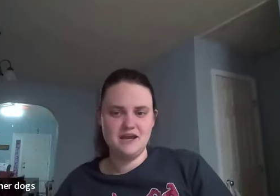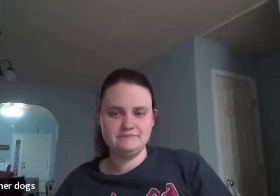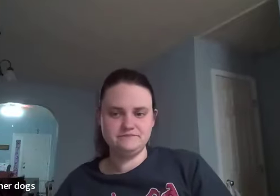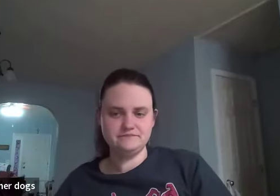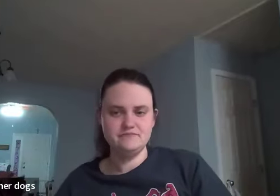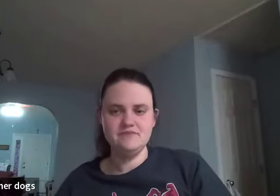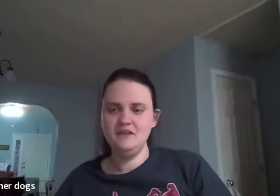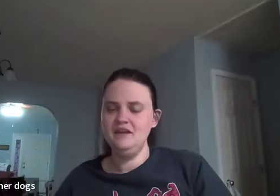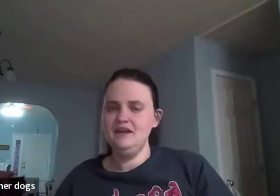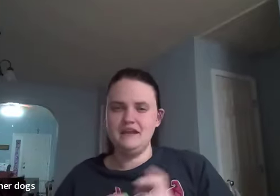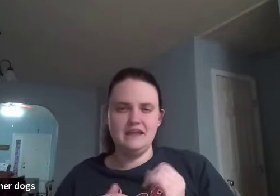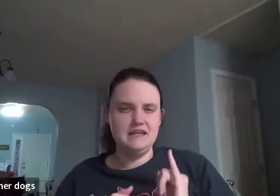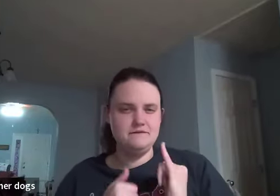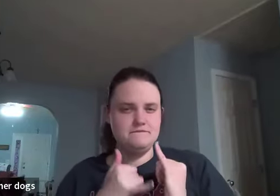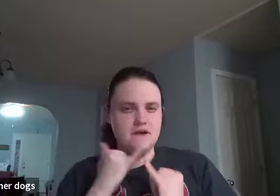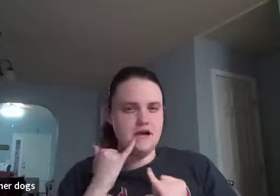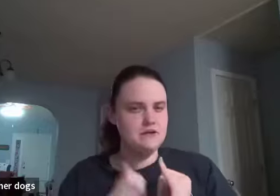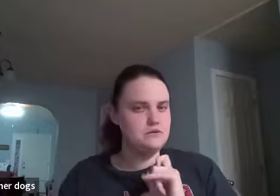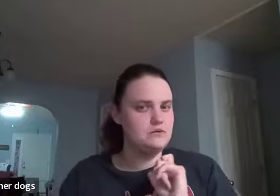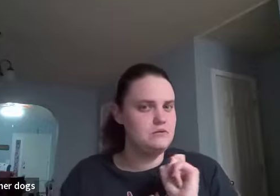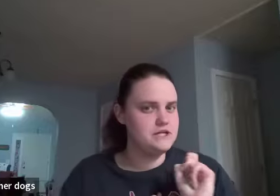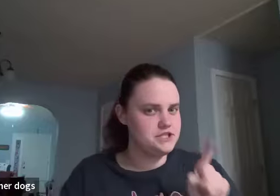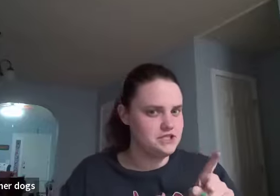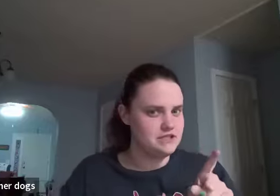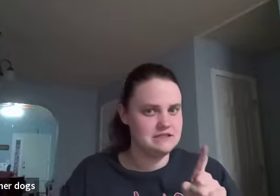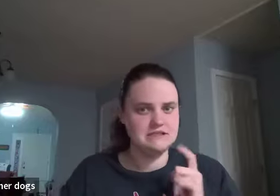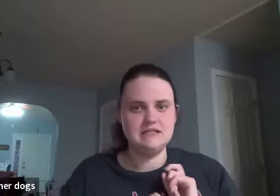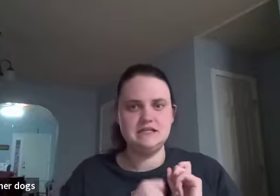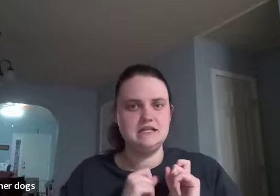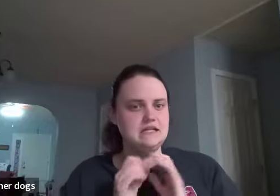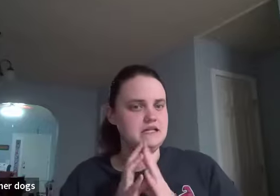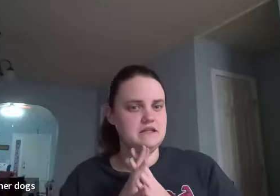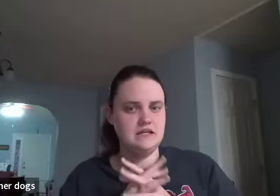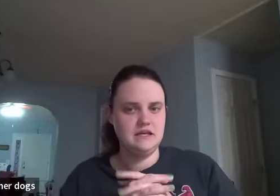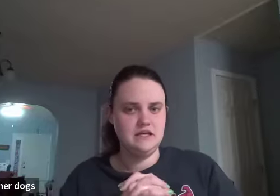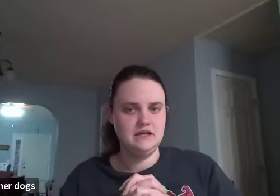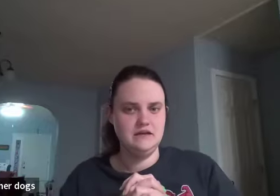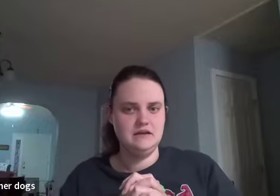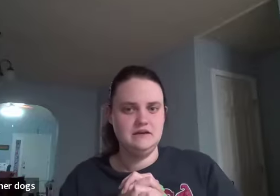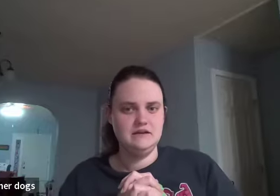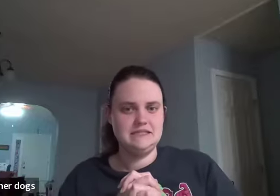Okay? Any final questions? Anything?